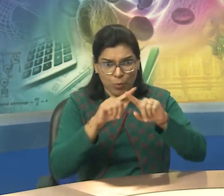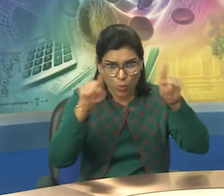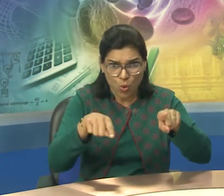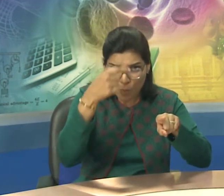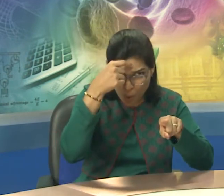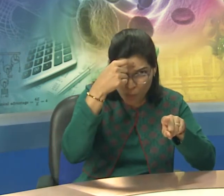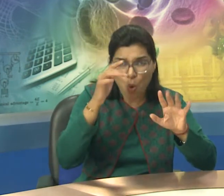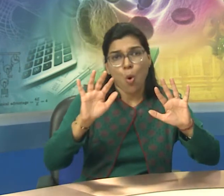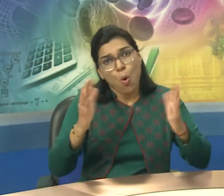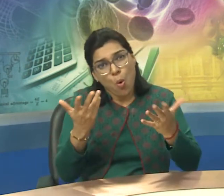it won't be